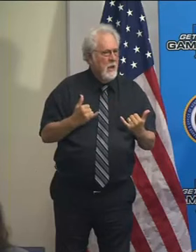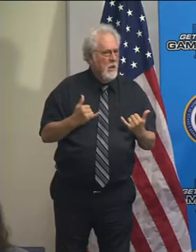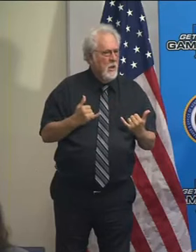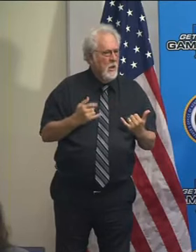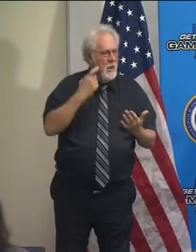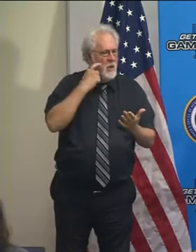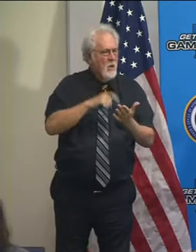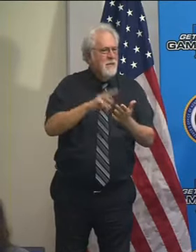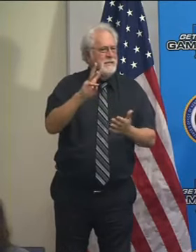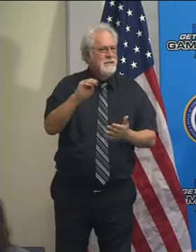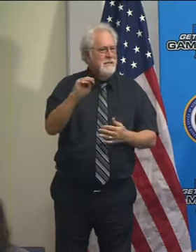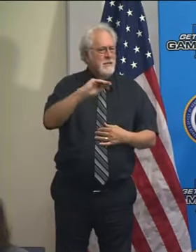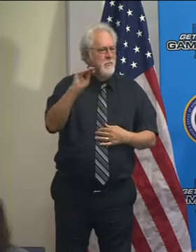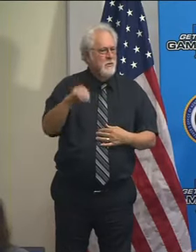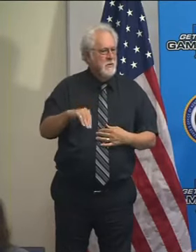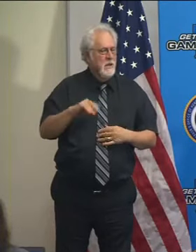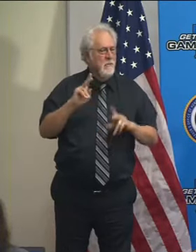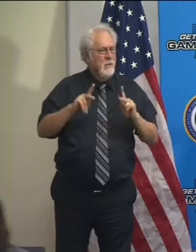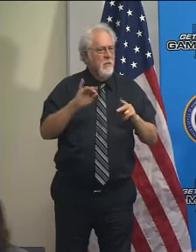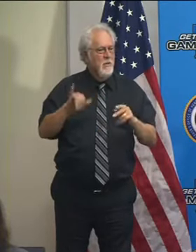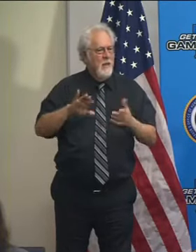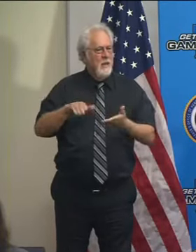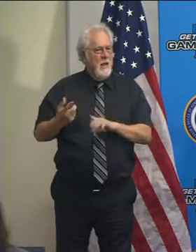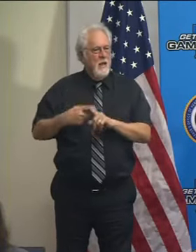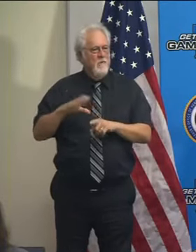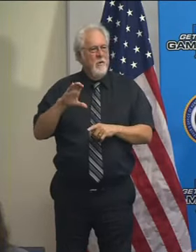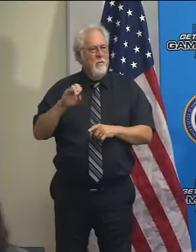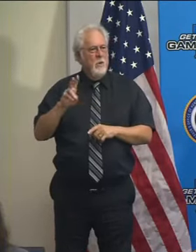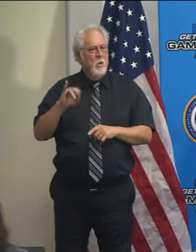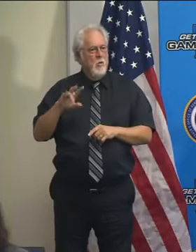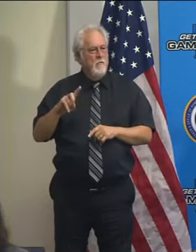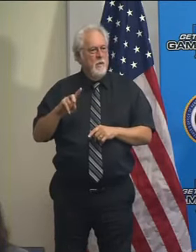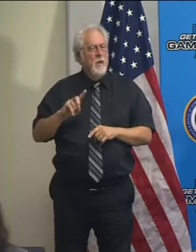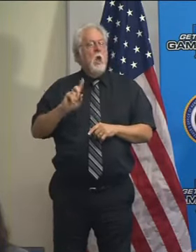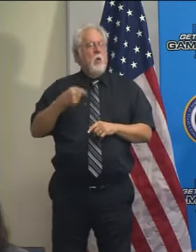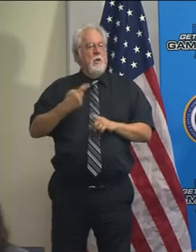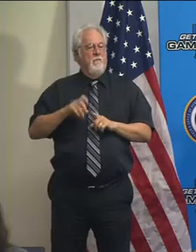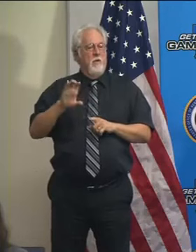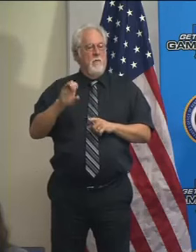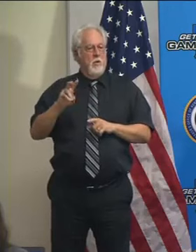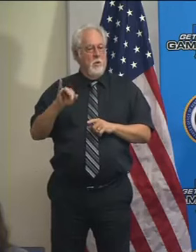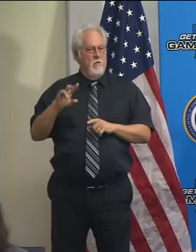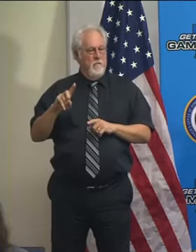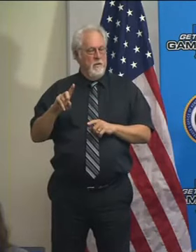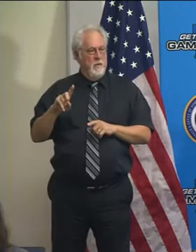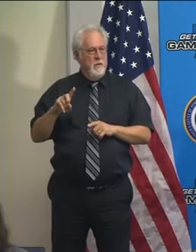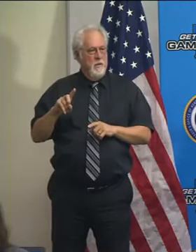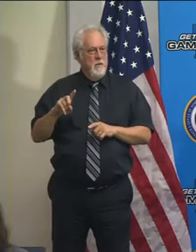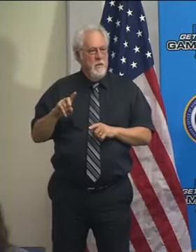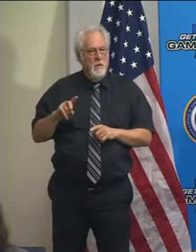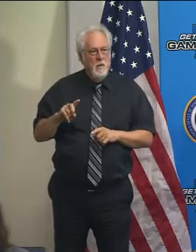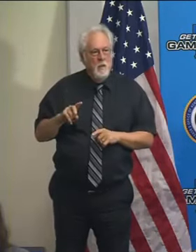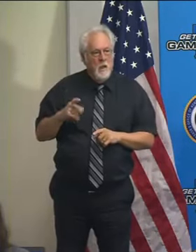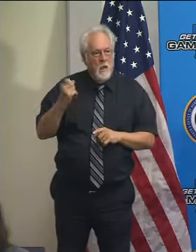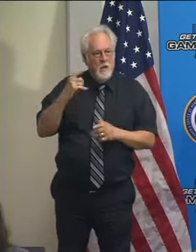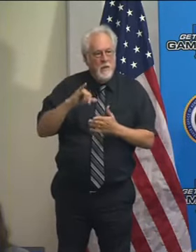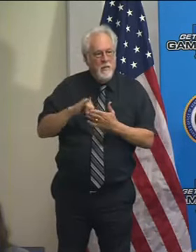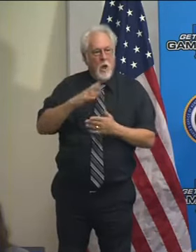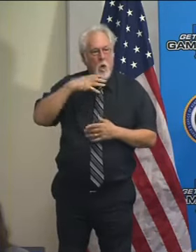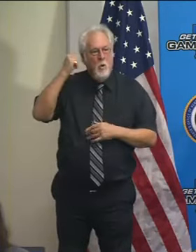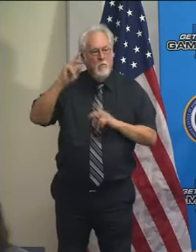6% of the people that died from COVID were only for COVID. Since late March, we understand that it's